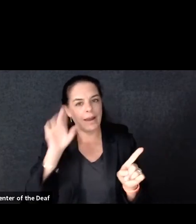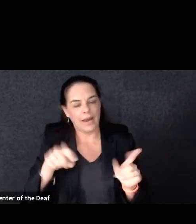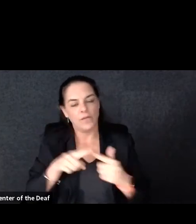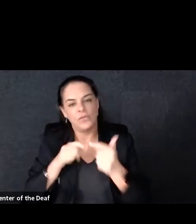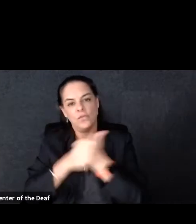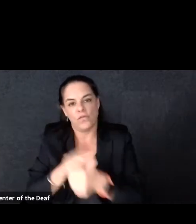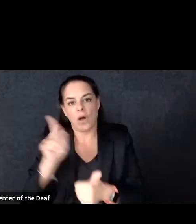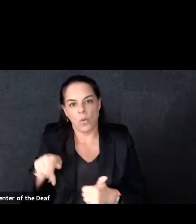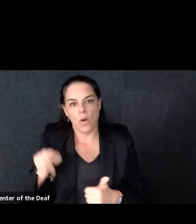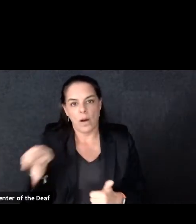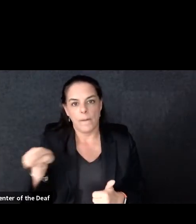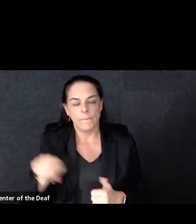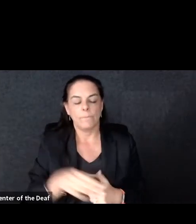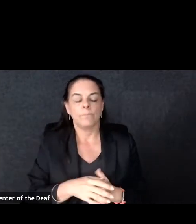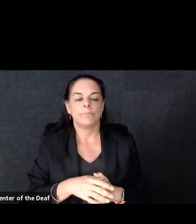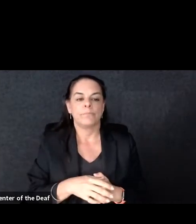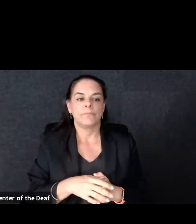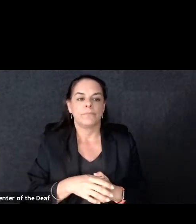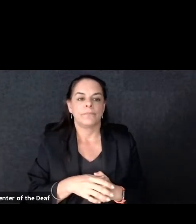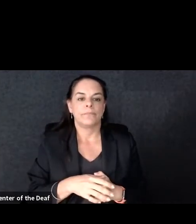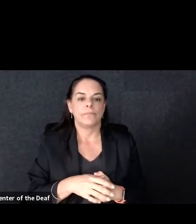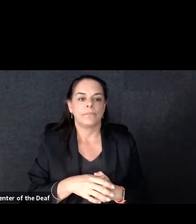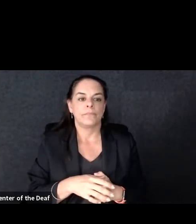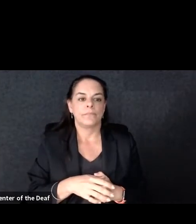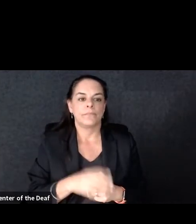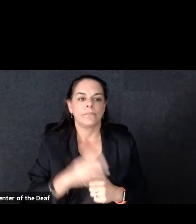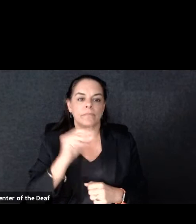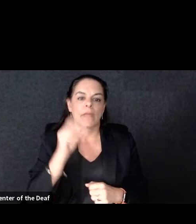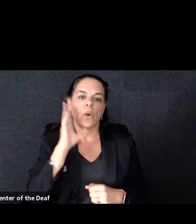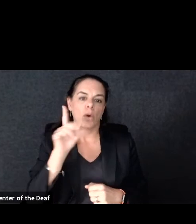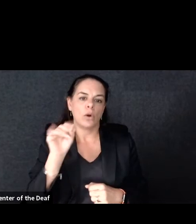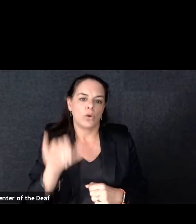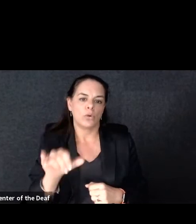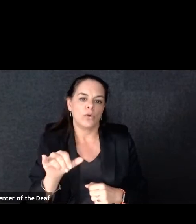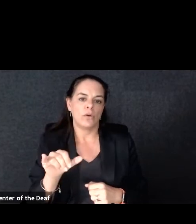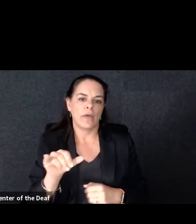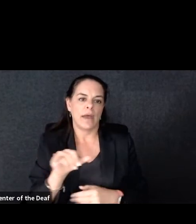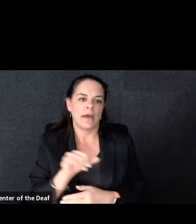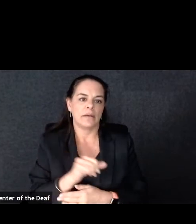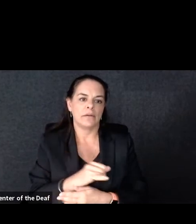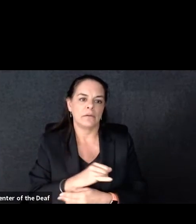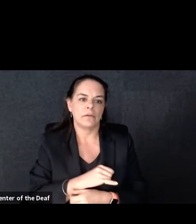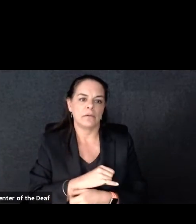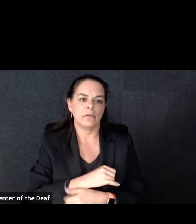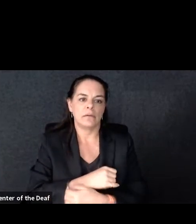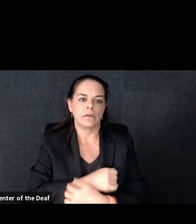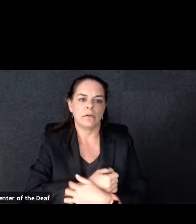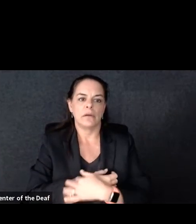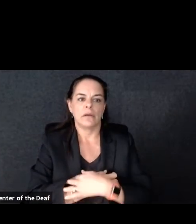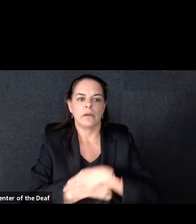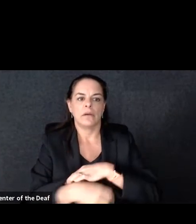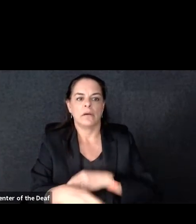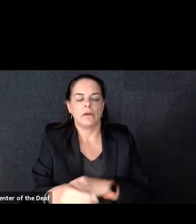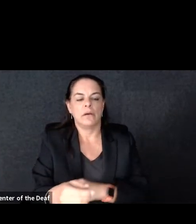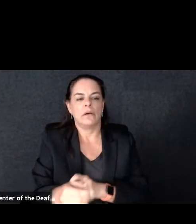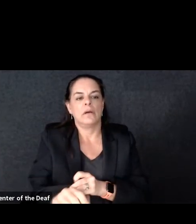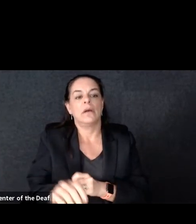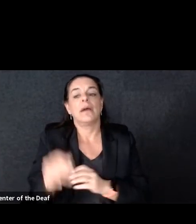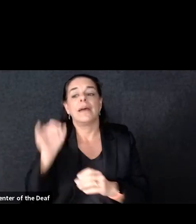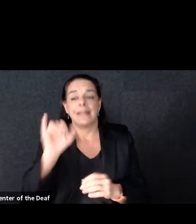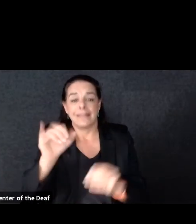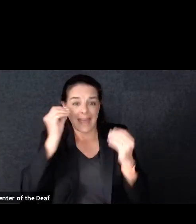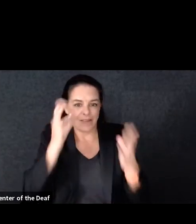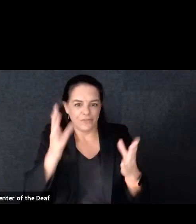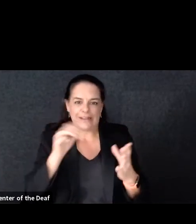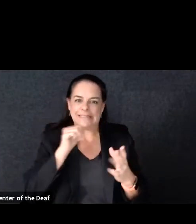with, and we'll do so with you, Alan. I'm not sure, and that data is not as real time for us to be able to